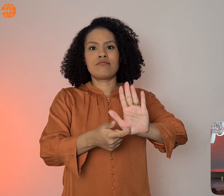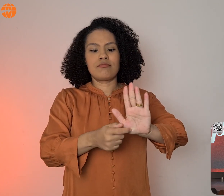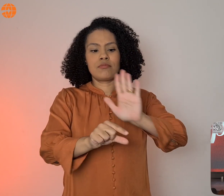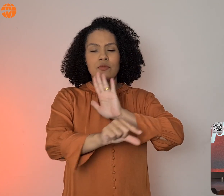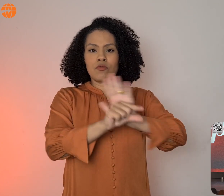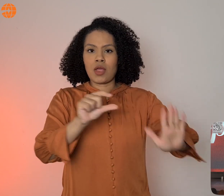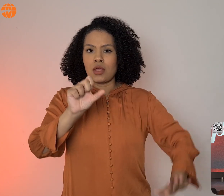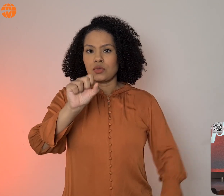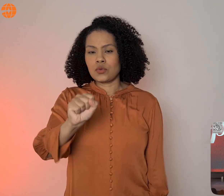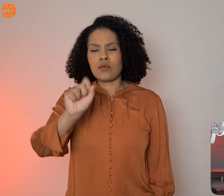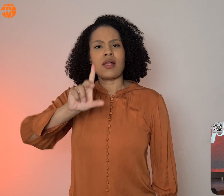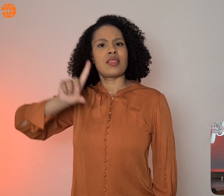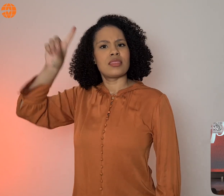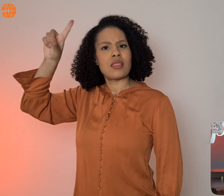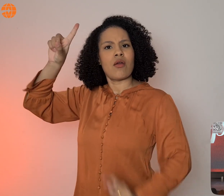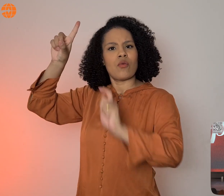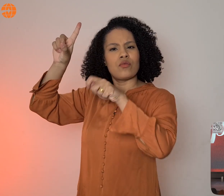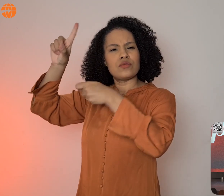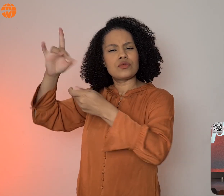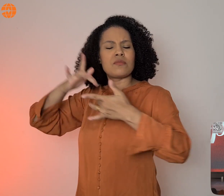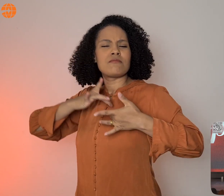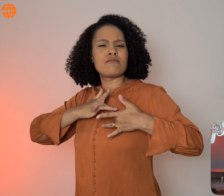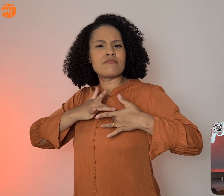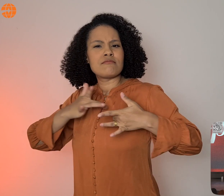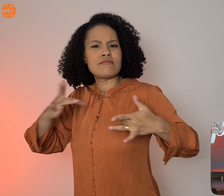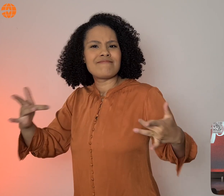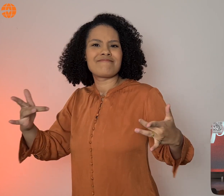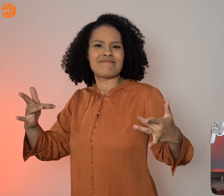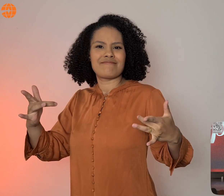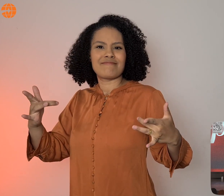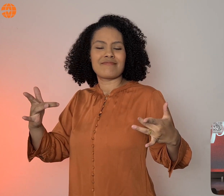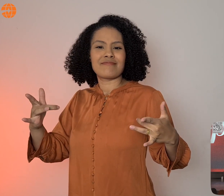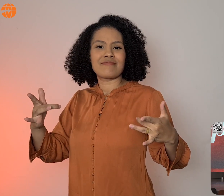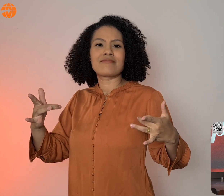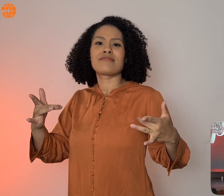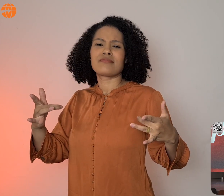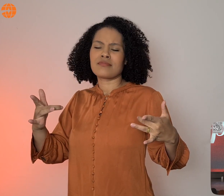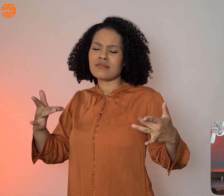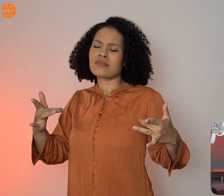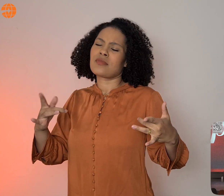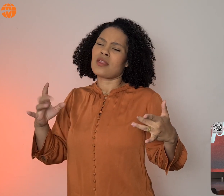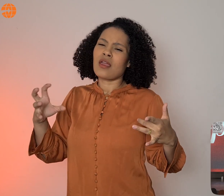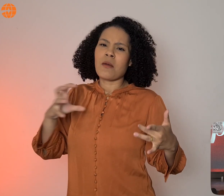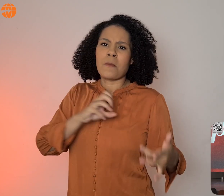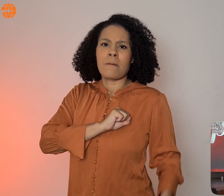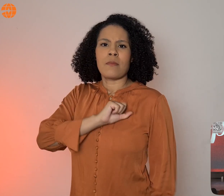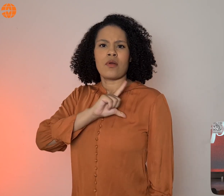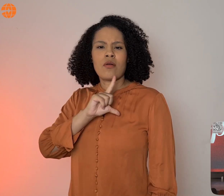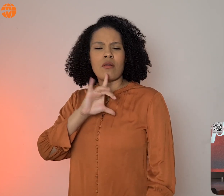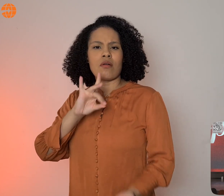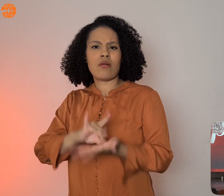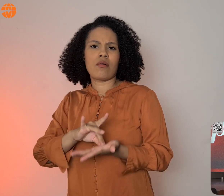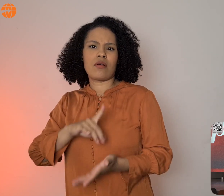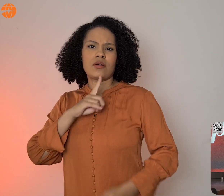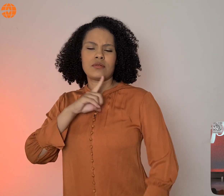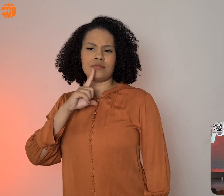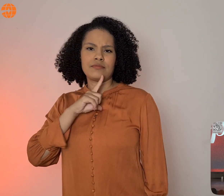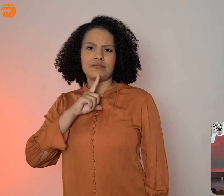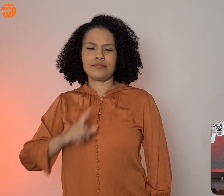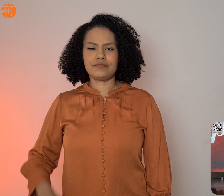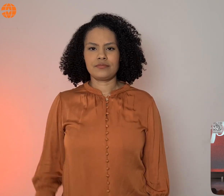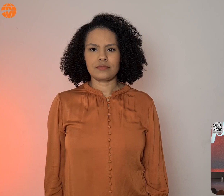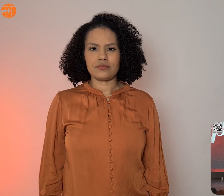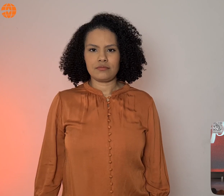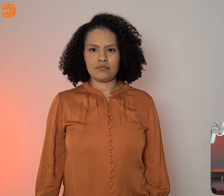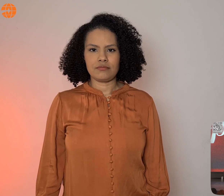is merciful O verso 8 diz que o Senhor é misericordioso and gracious, e compassivo, slow to anger